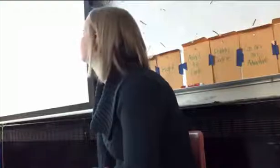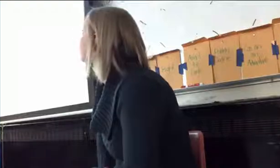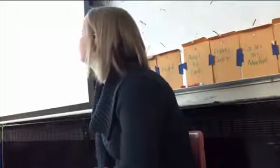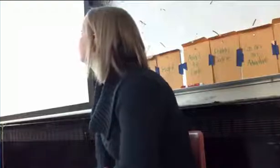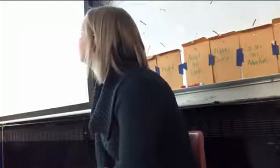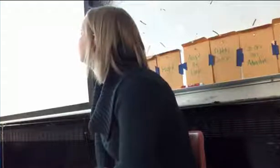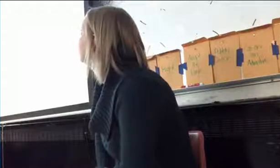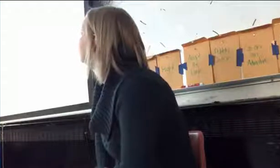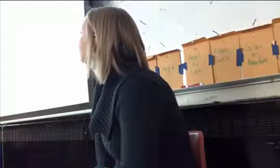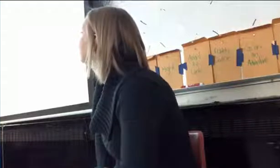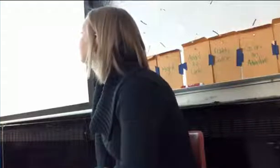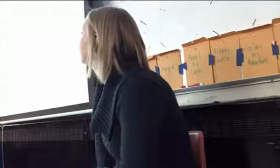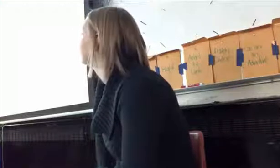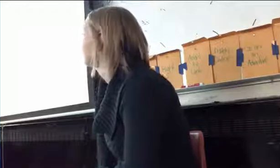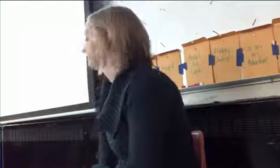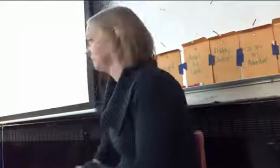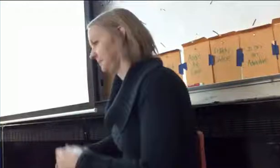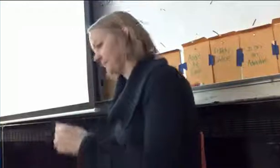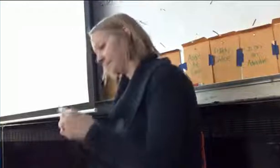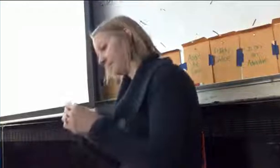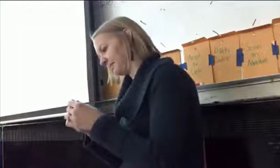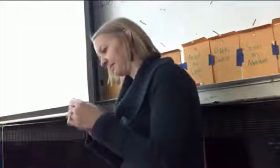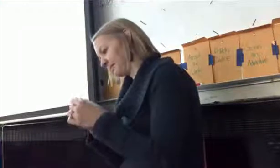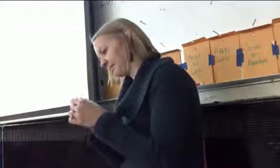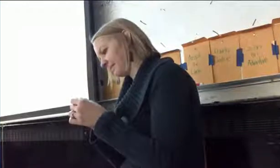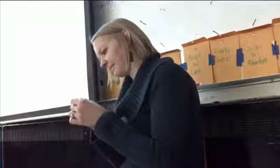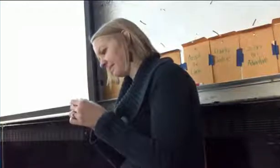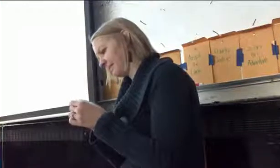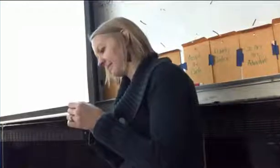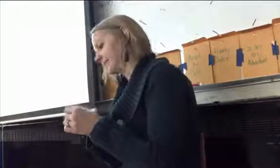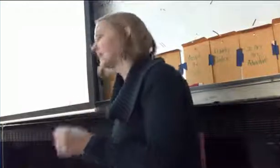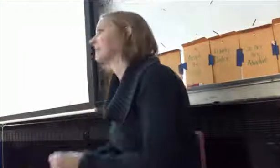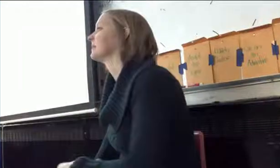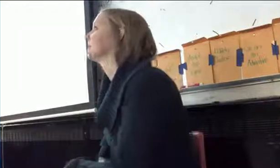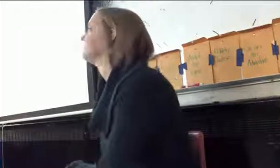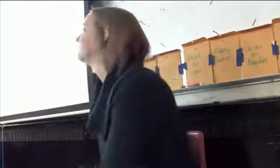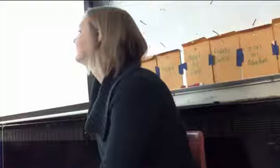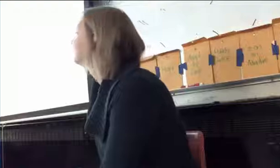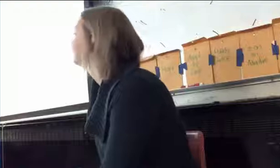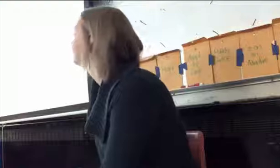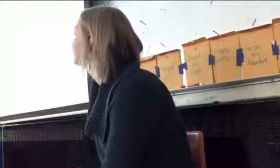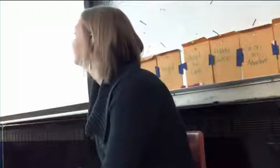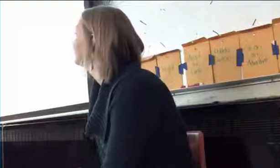Again, there are more right answers. There's like certain ones that are more right than others.